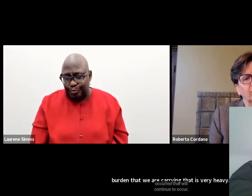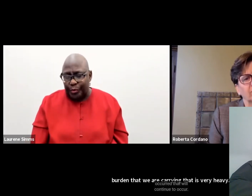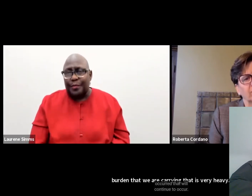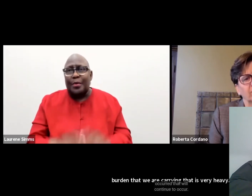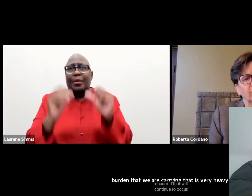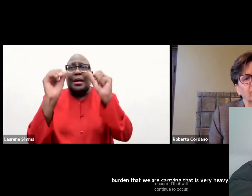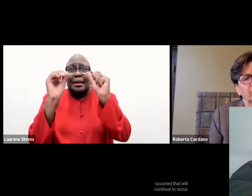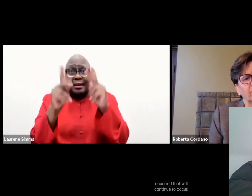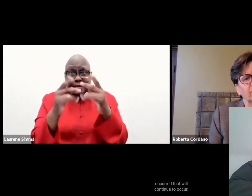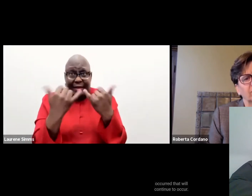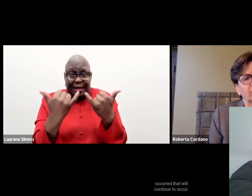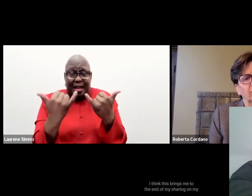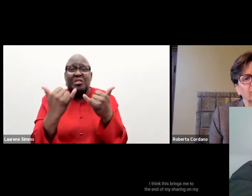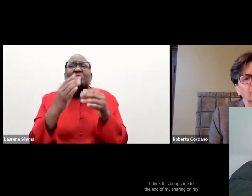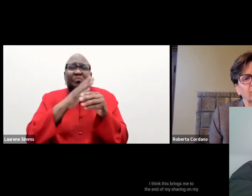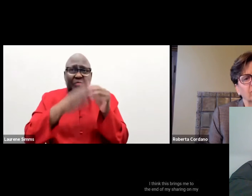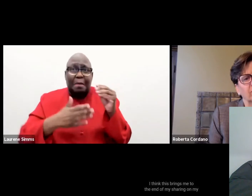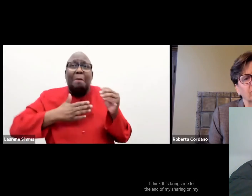occur.